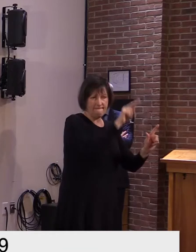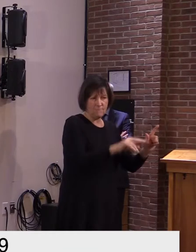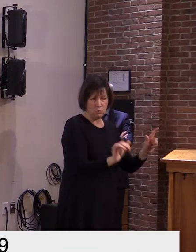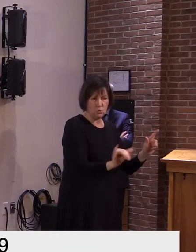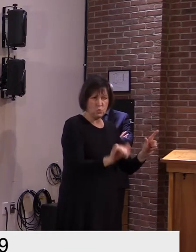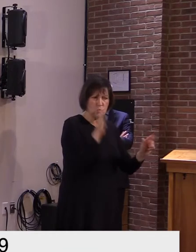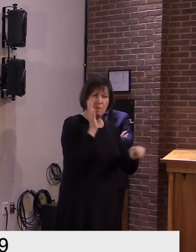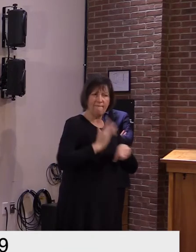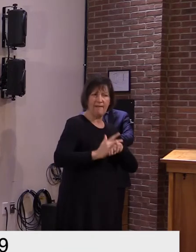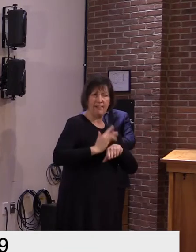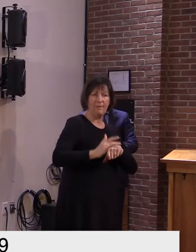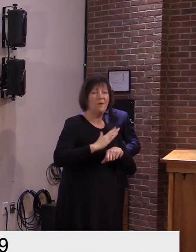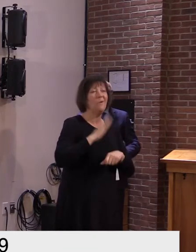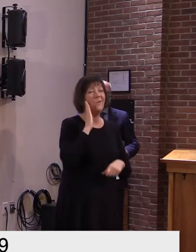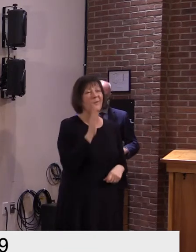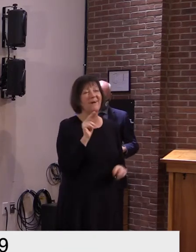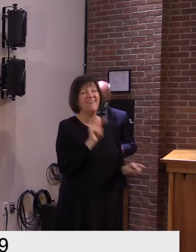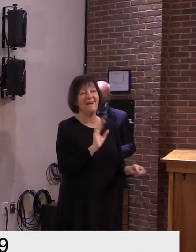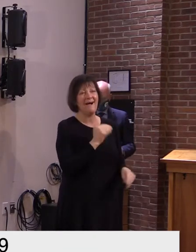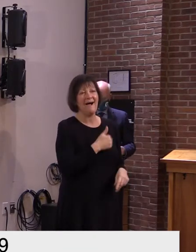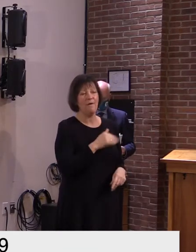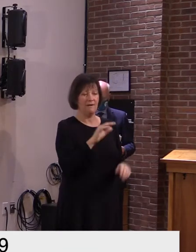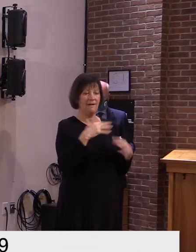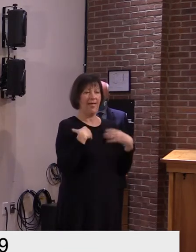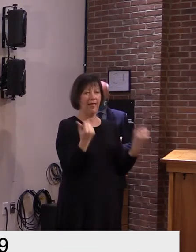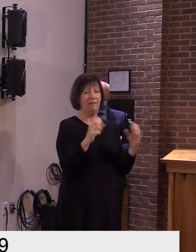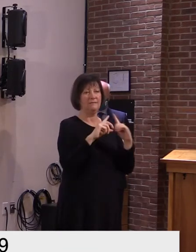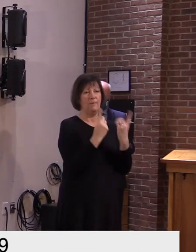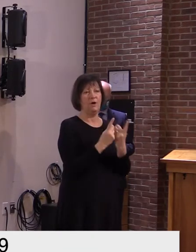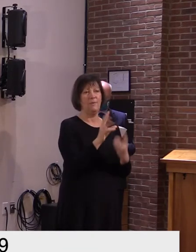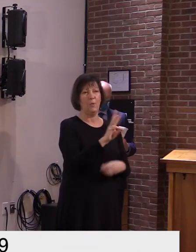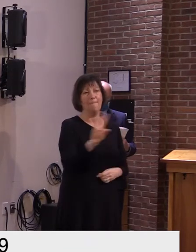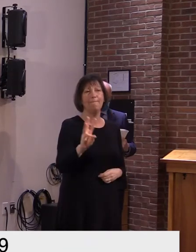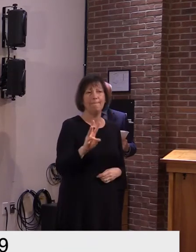It will be on the health department's website.